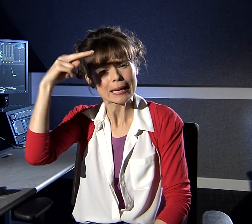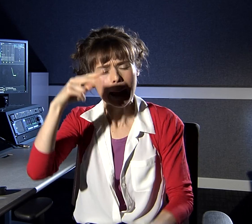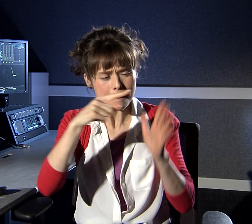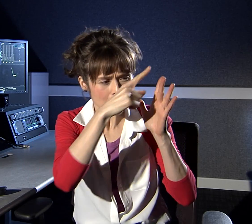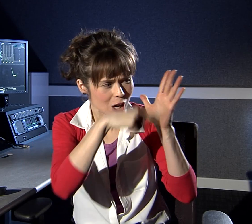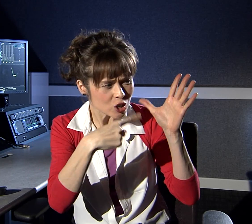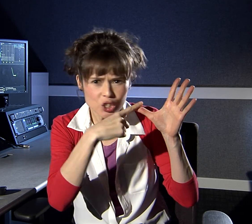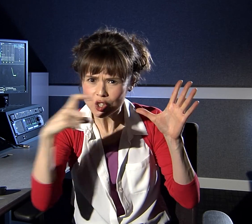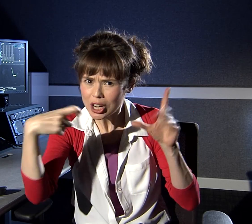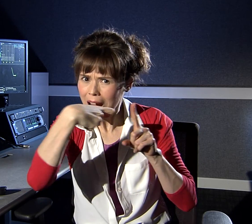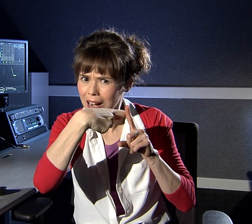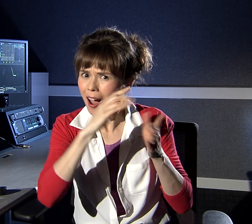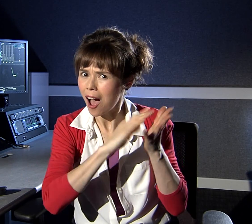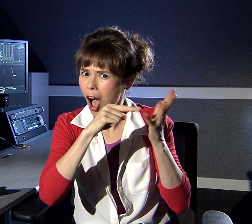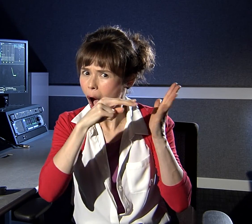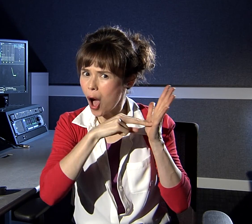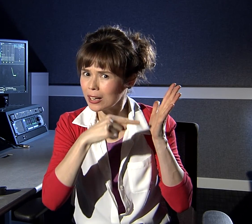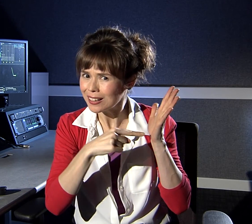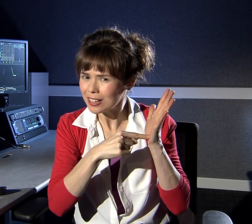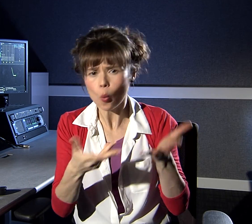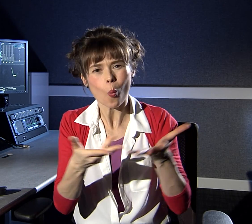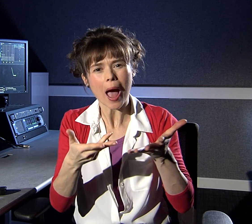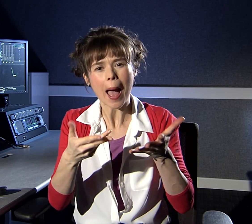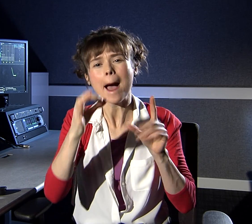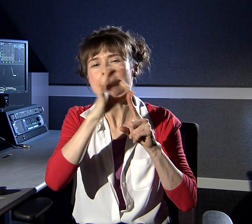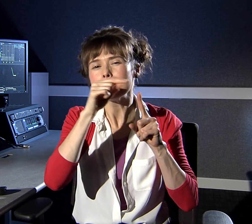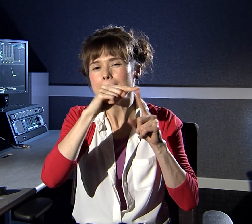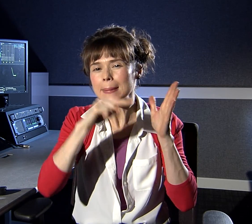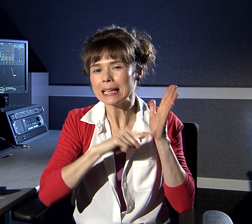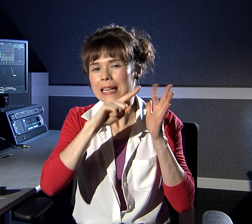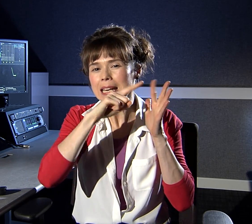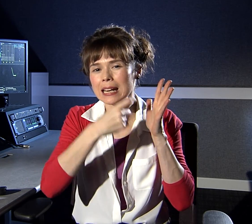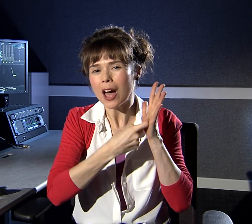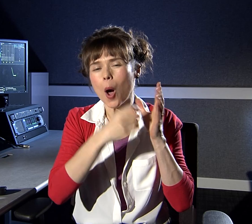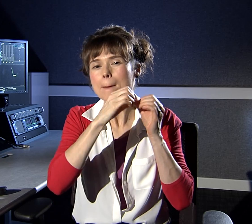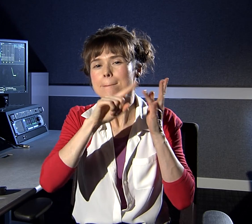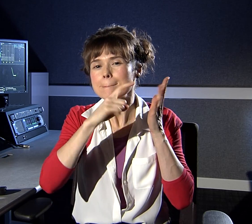created by students from Jack Hunt School in Peterborough.